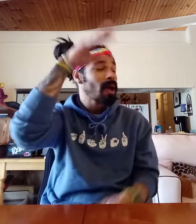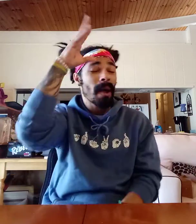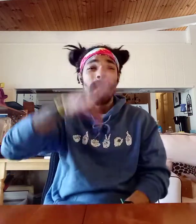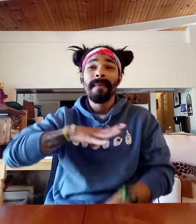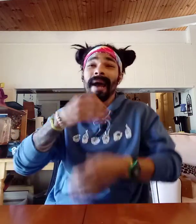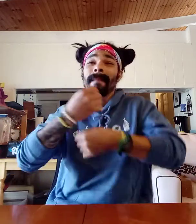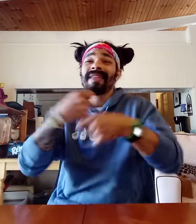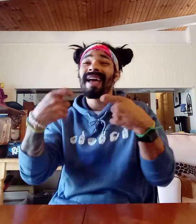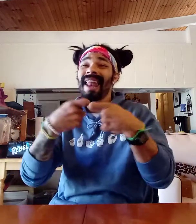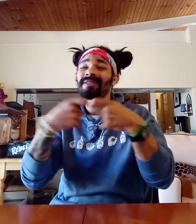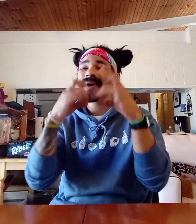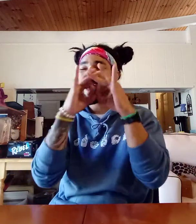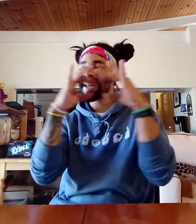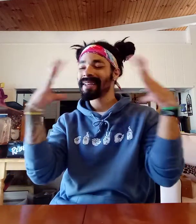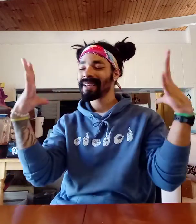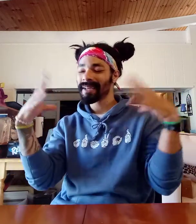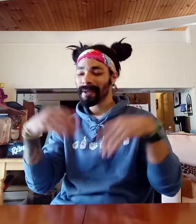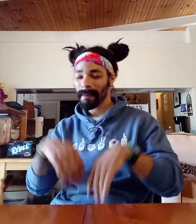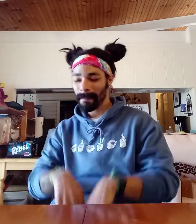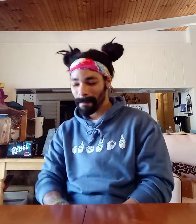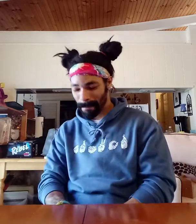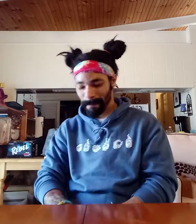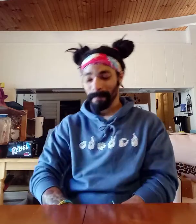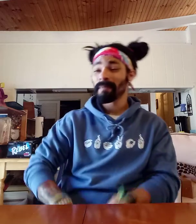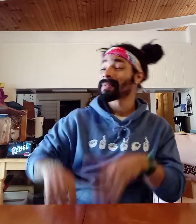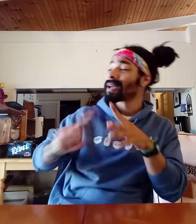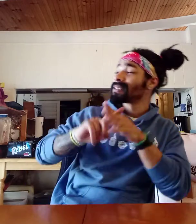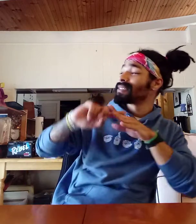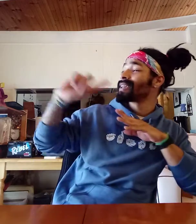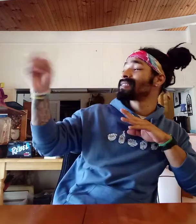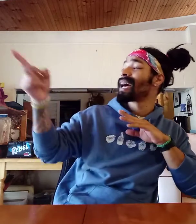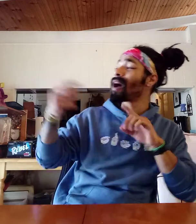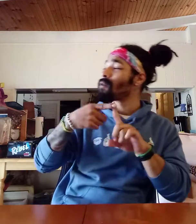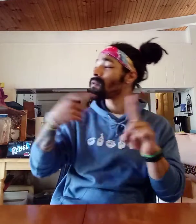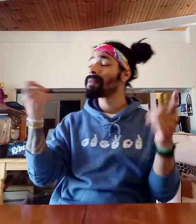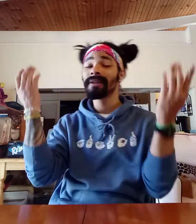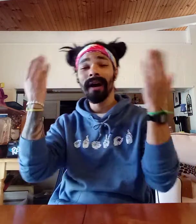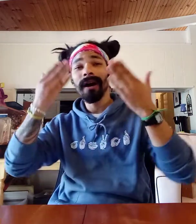Man made the electrolyte To take us out of the dark